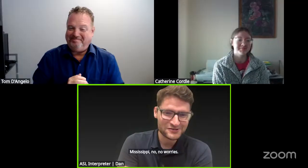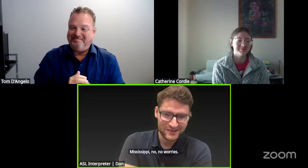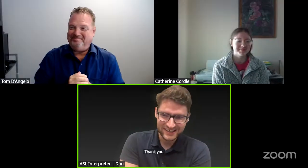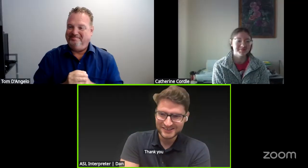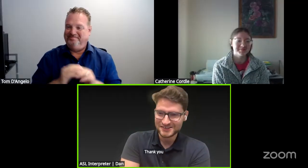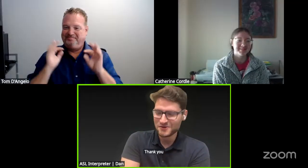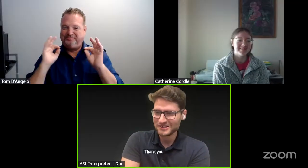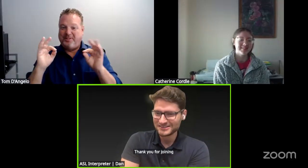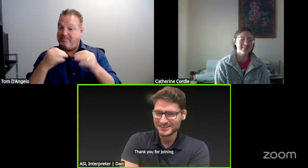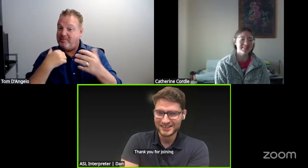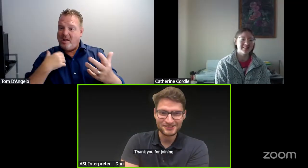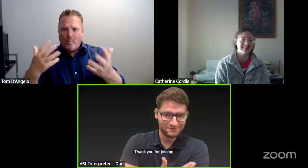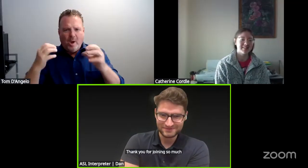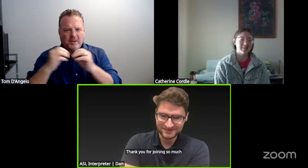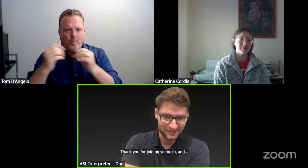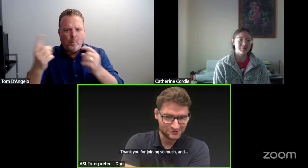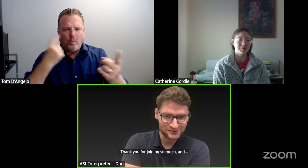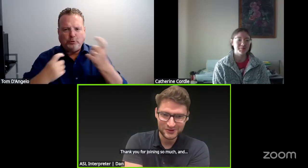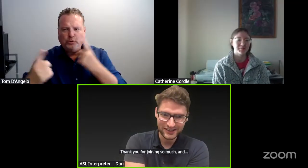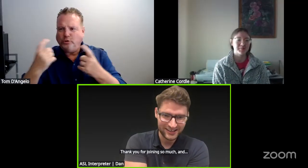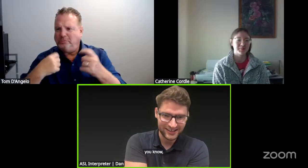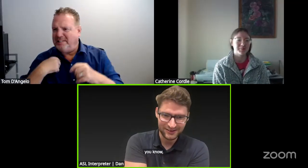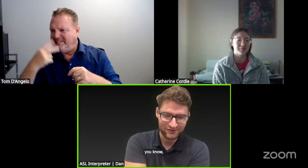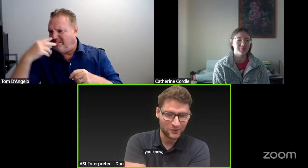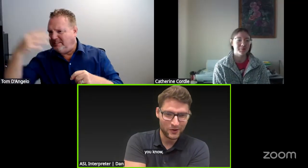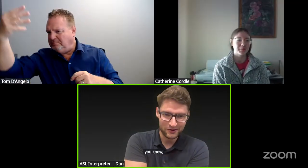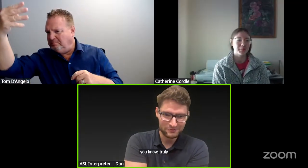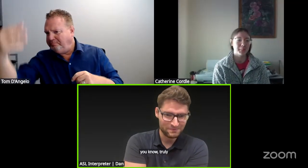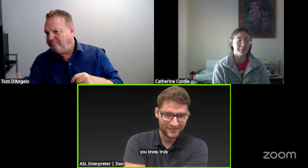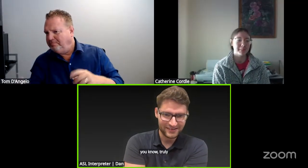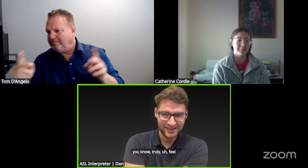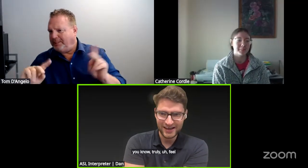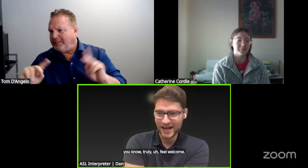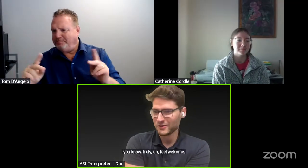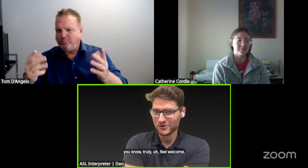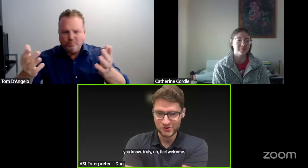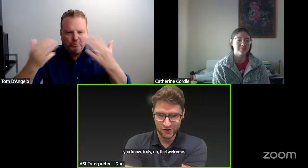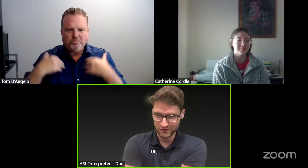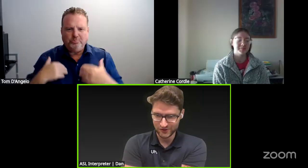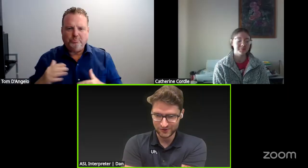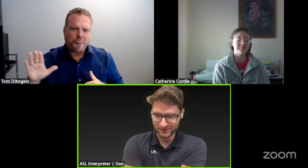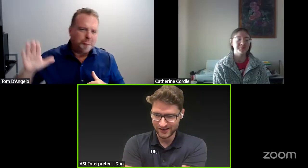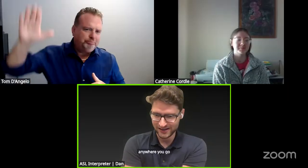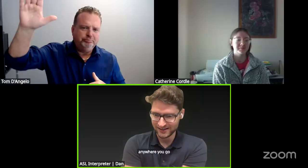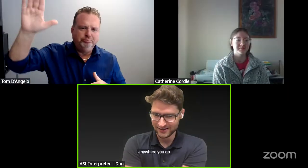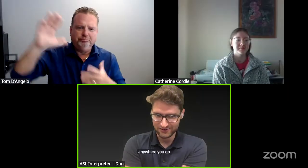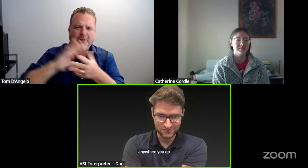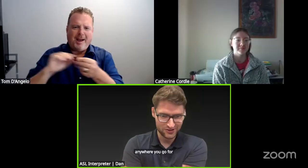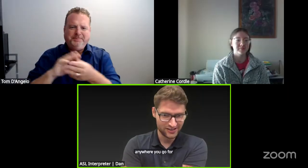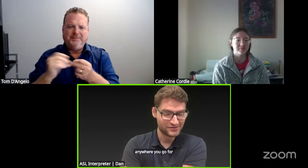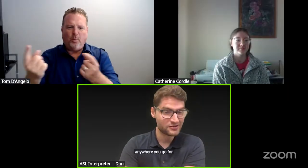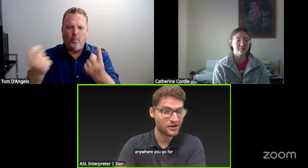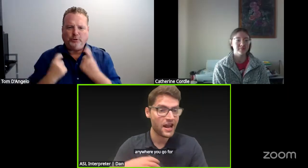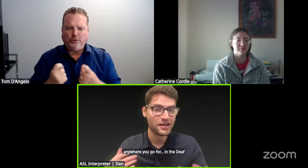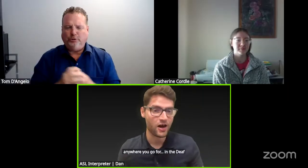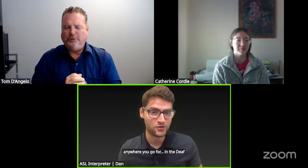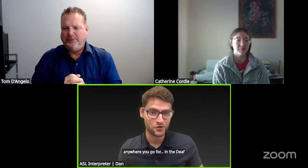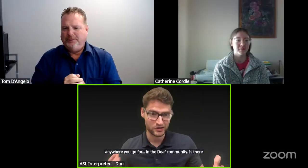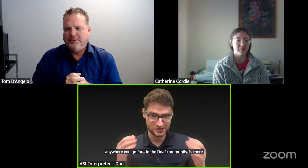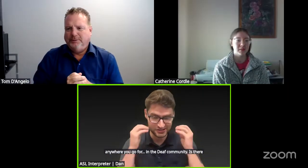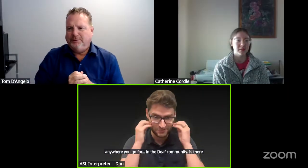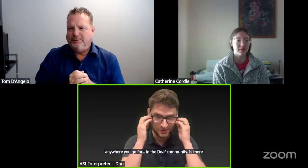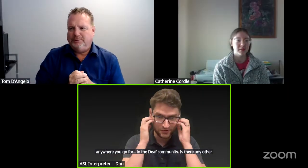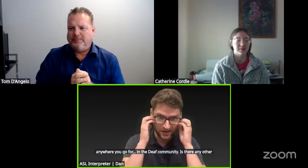Thank you for joining so much, and truly feel welcome anywhere you go for in the deaf community. Is there any